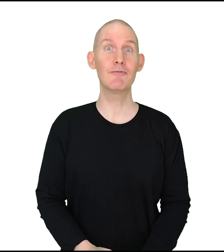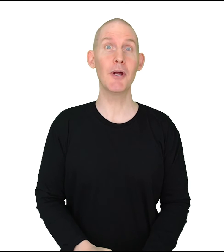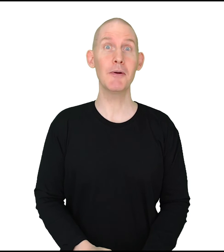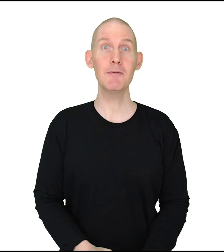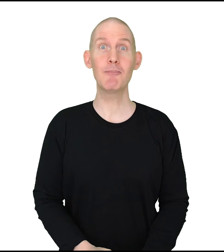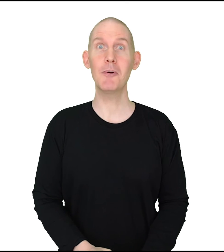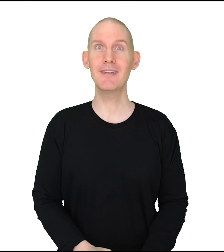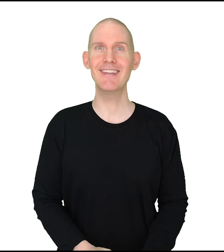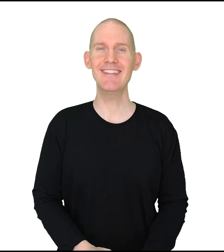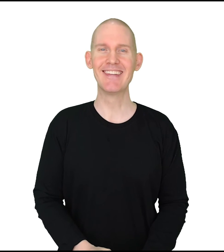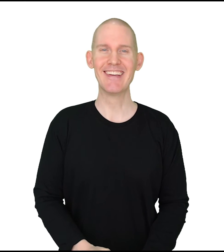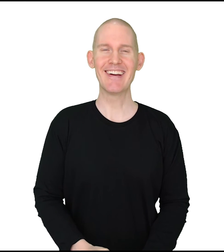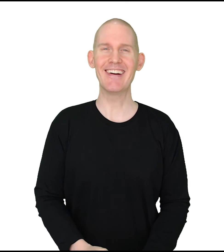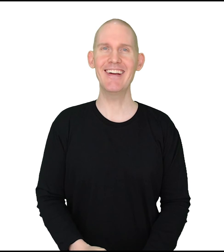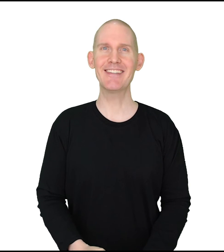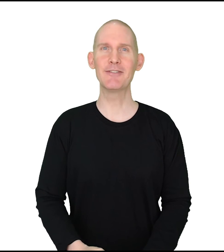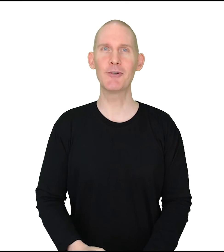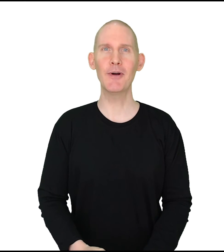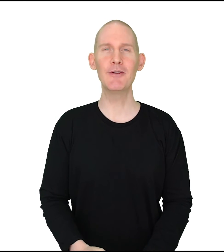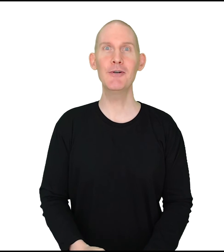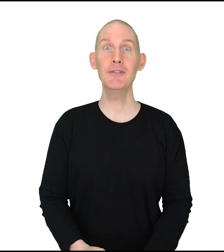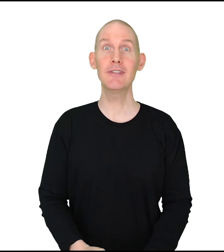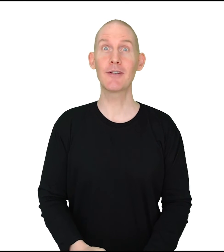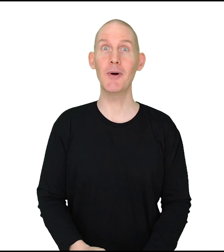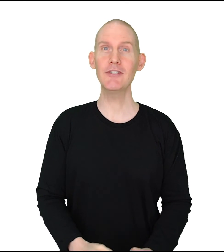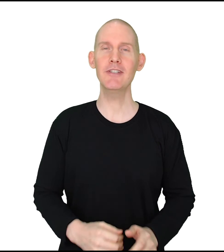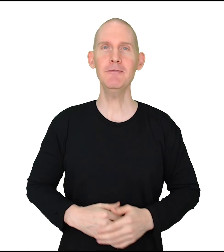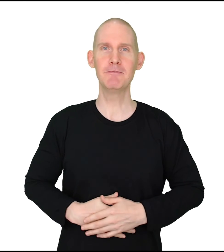very important. All right, joy, lose, the question.